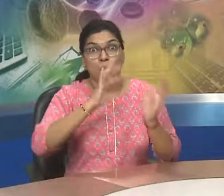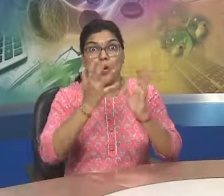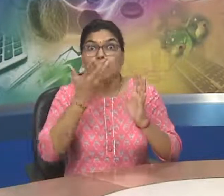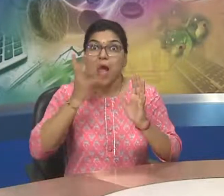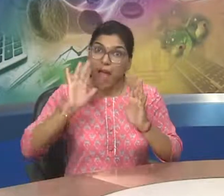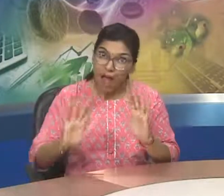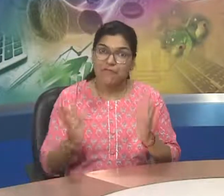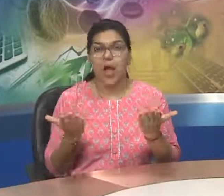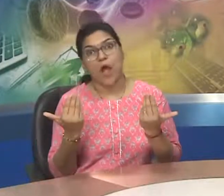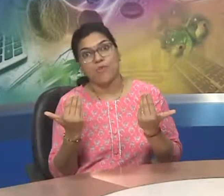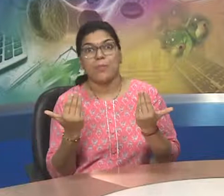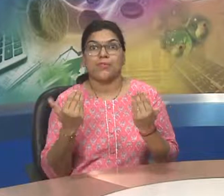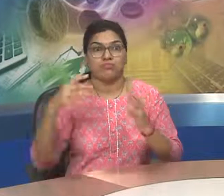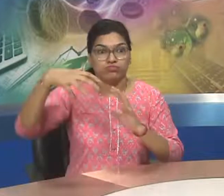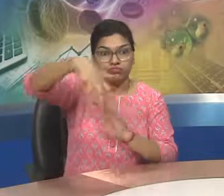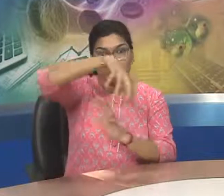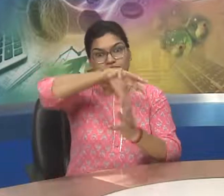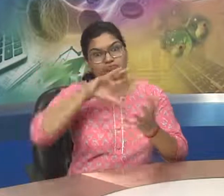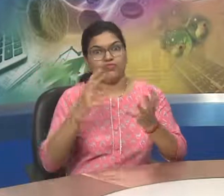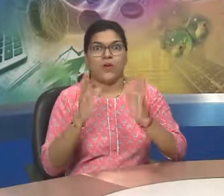70% of the